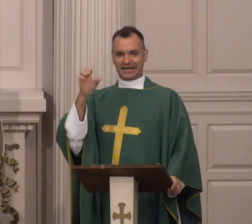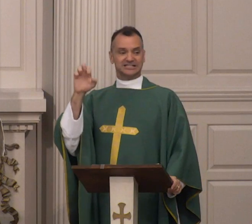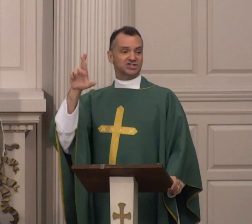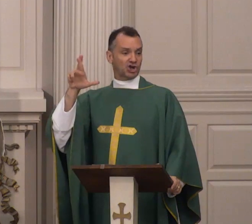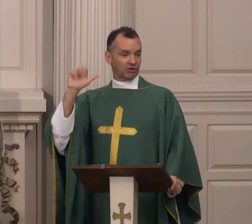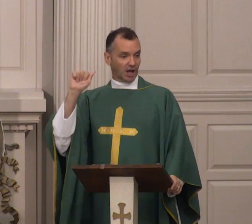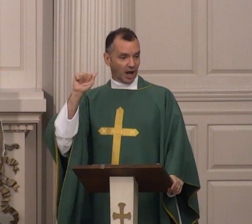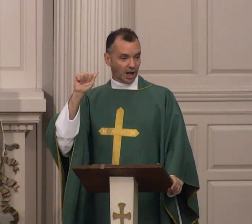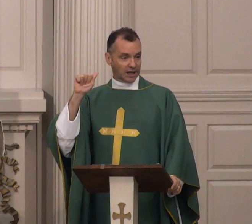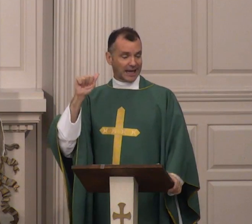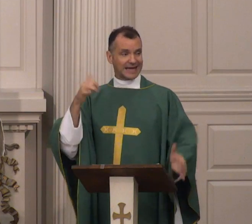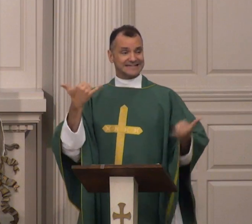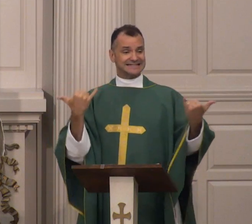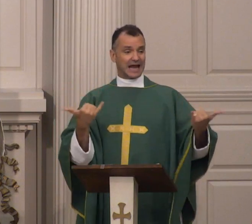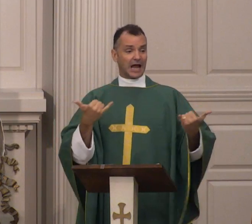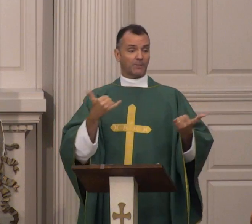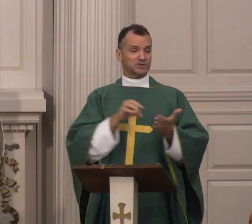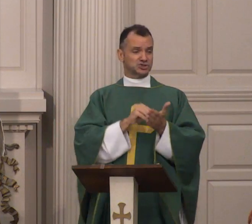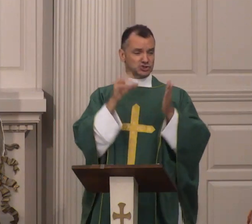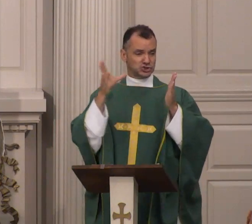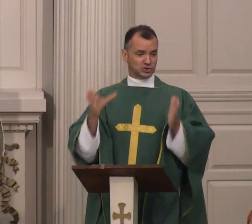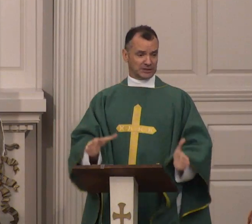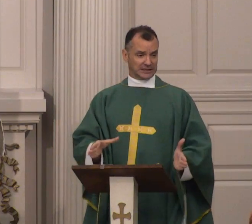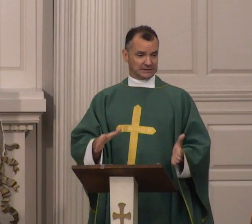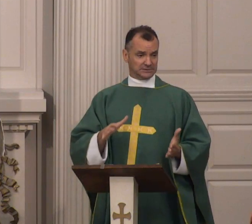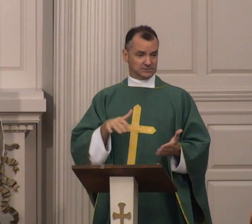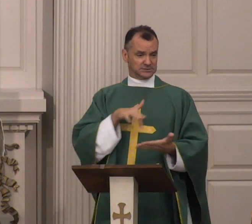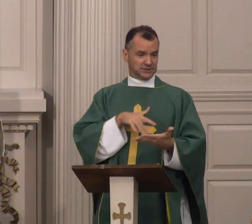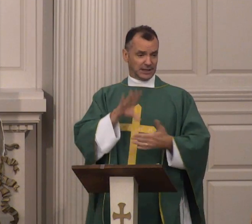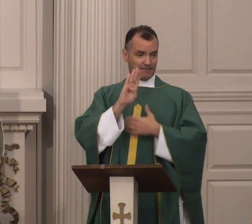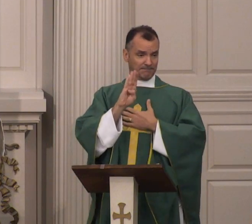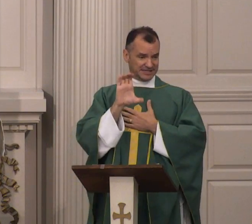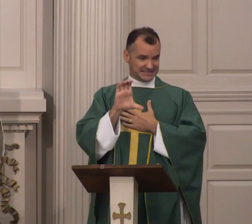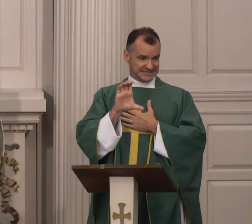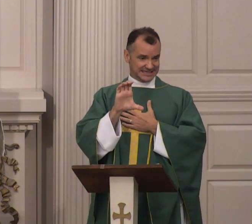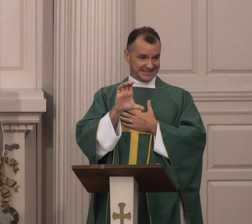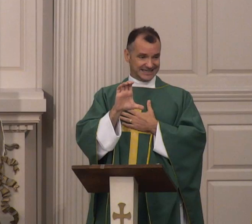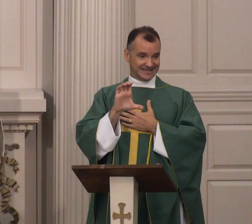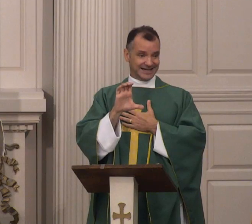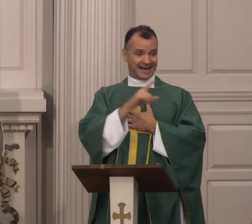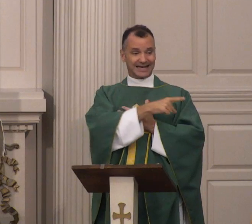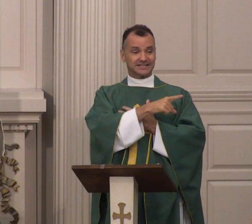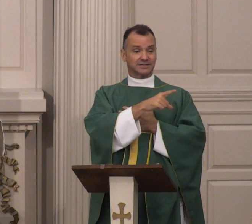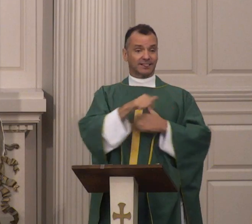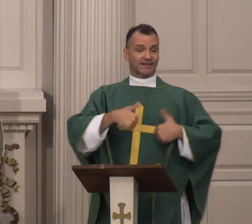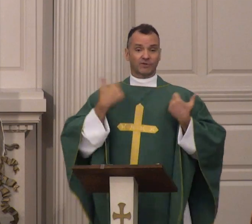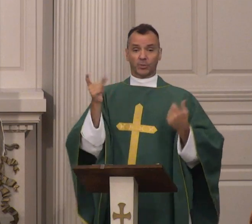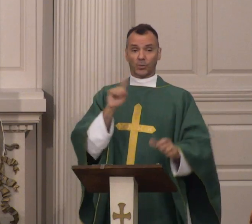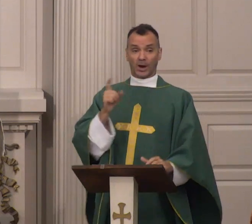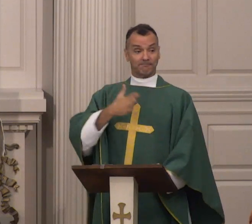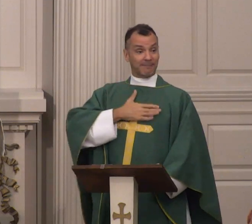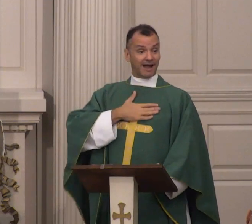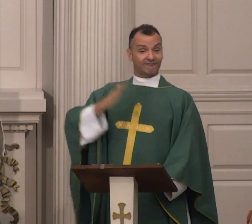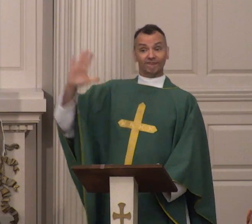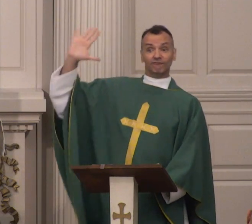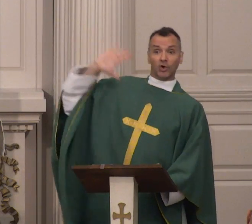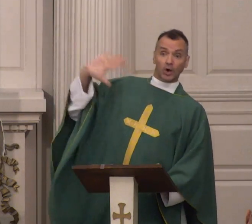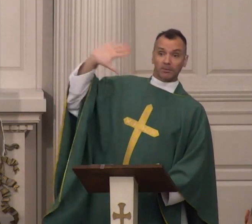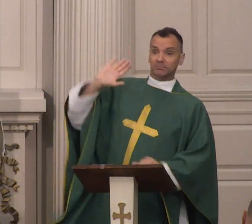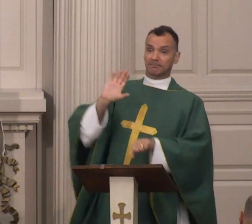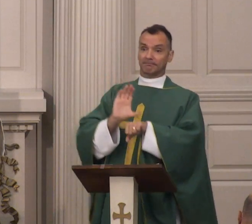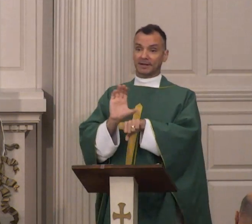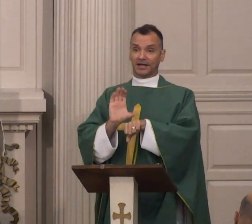He is from Nigeria, and right now he is a student studying at Boston College, and he's living at